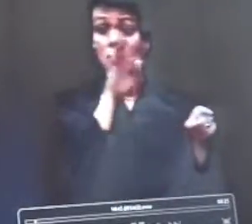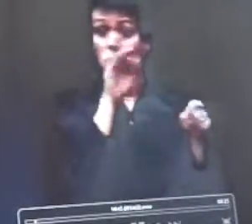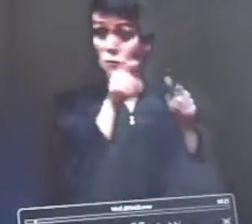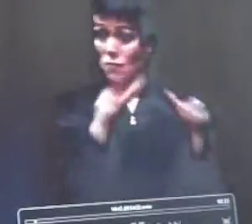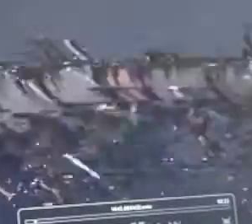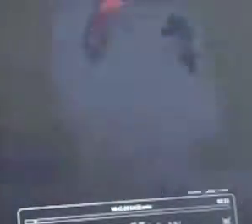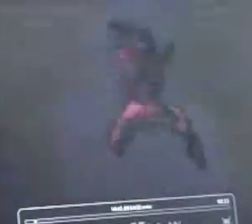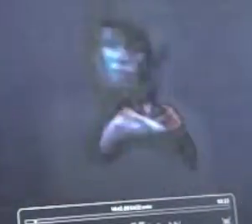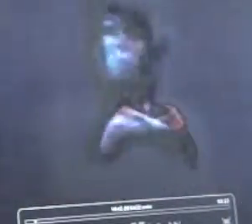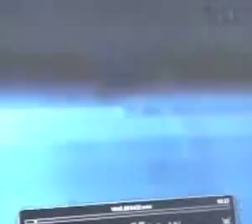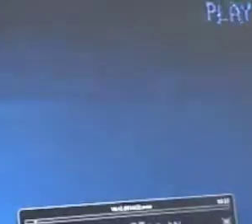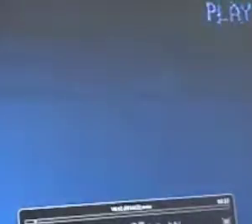it's interesting to note that